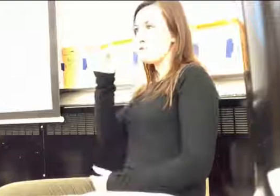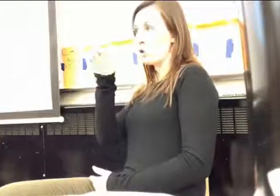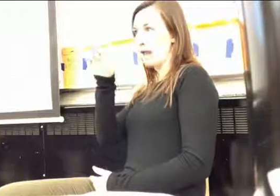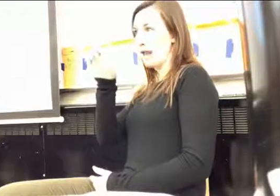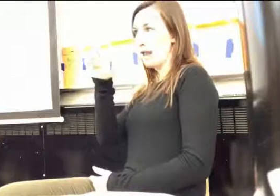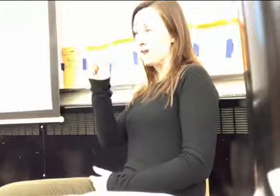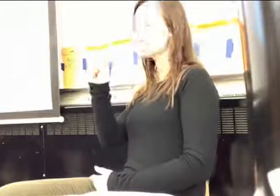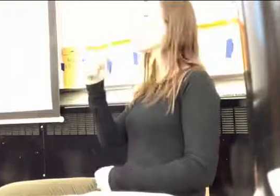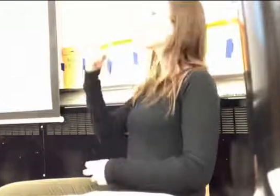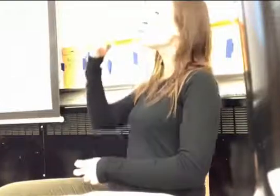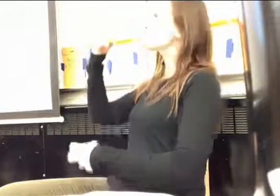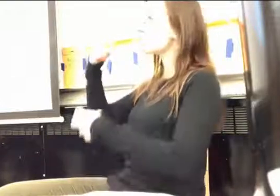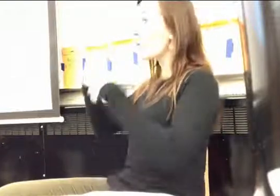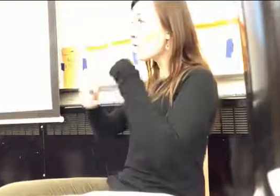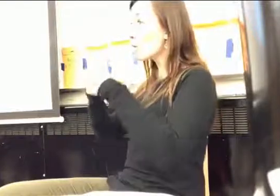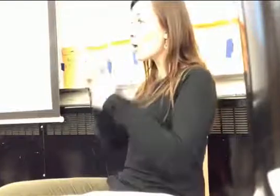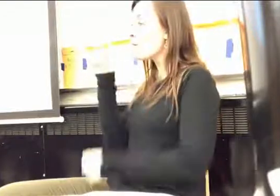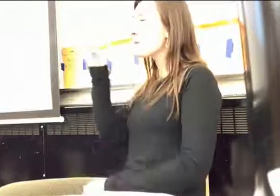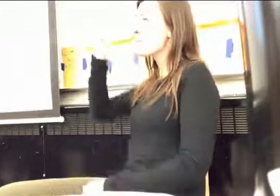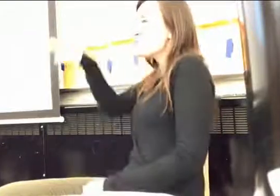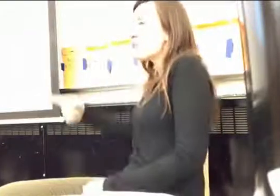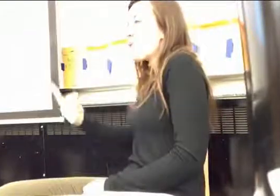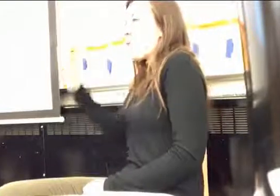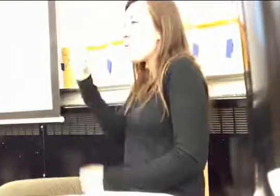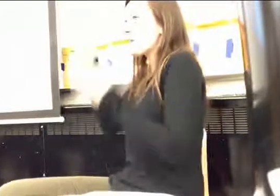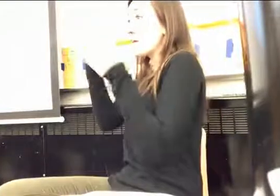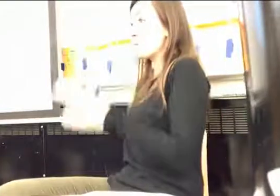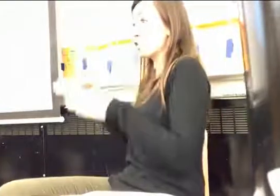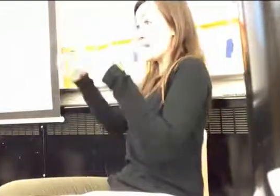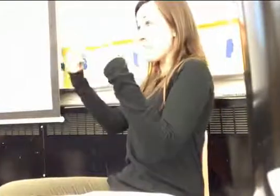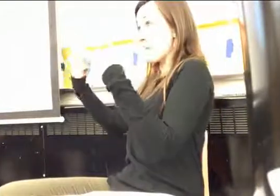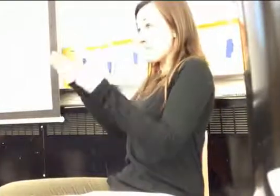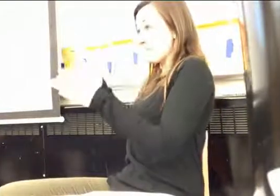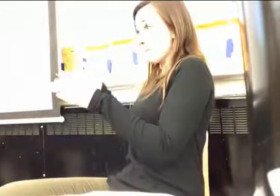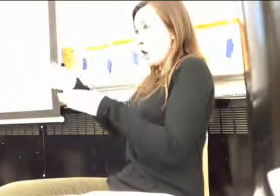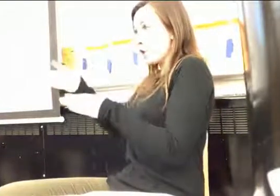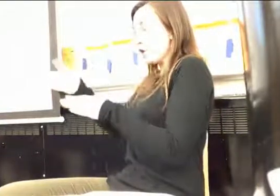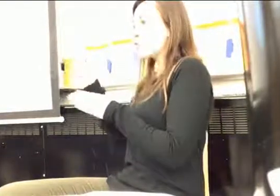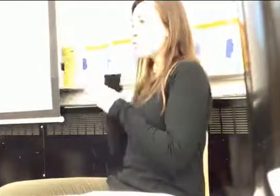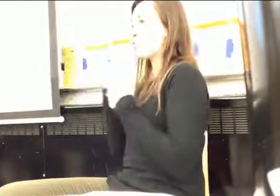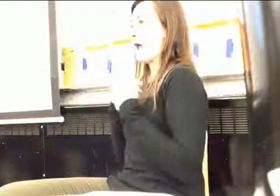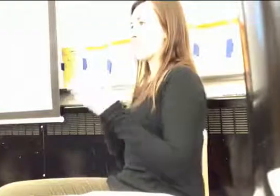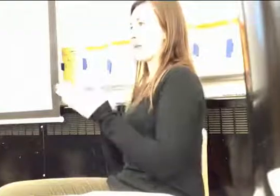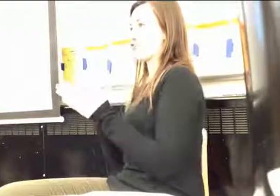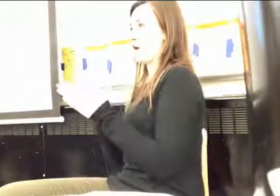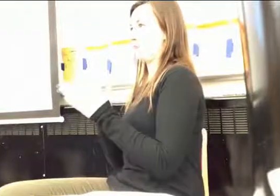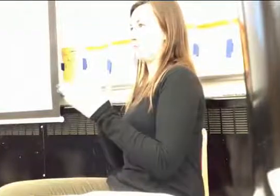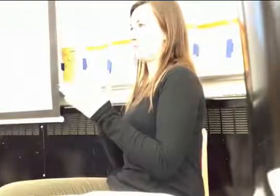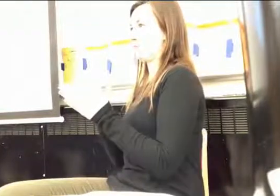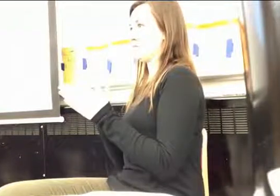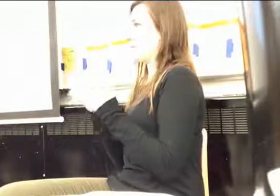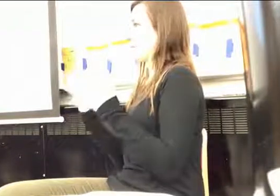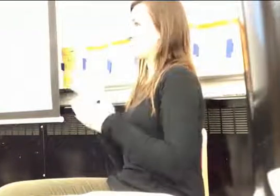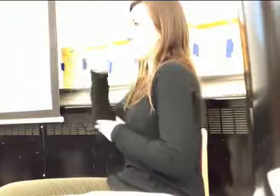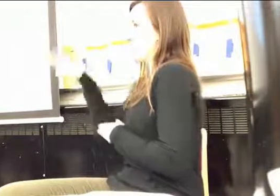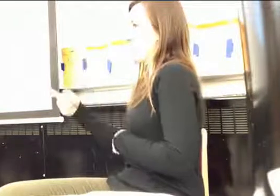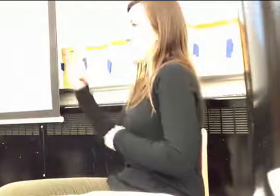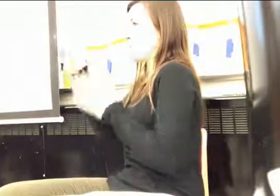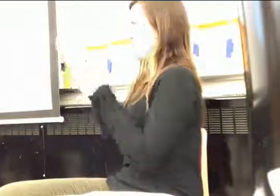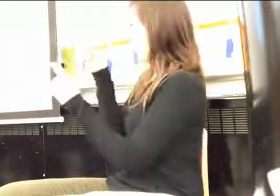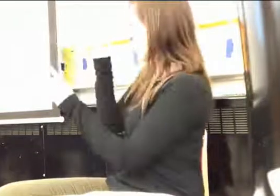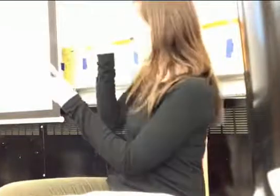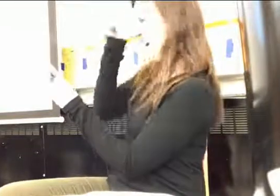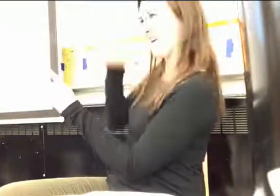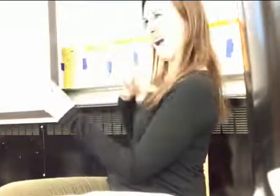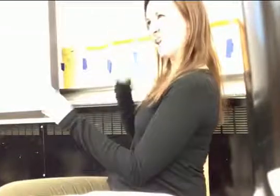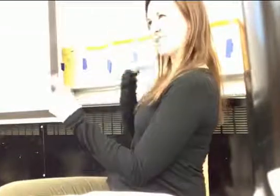is he was the only one in the marketplace. No other drug has the ability to do this. So unfortunately, it's not illegal.